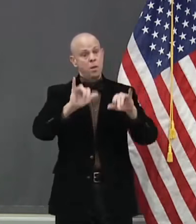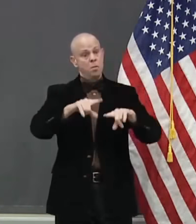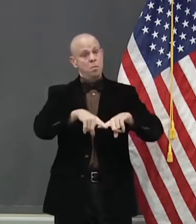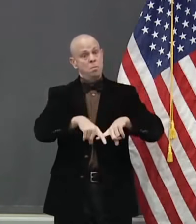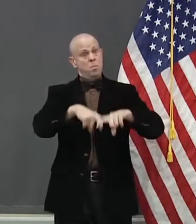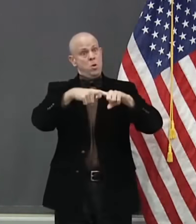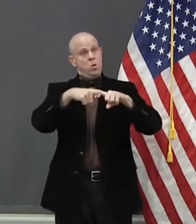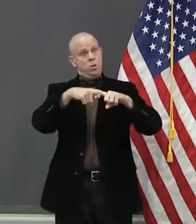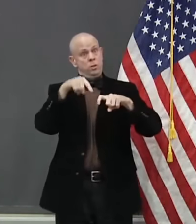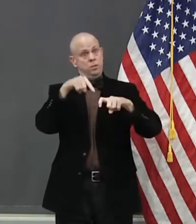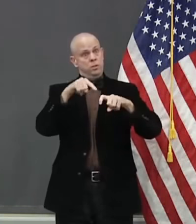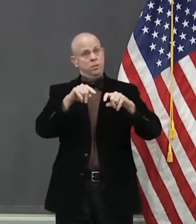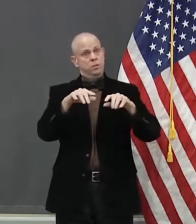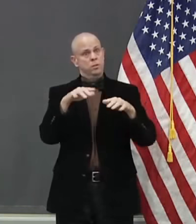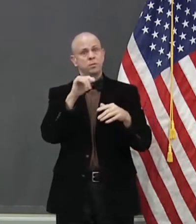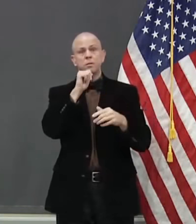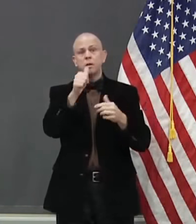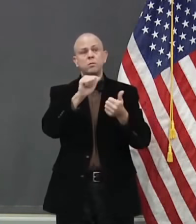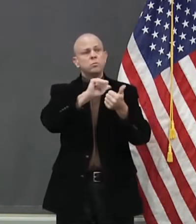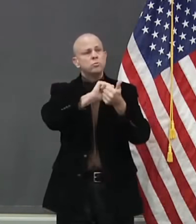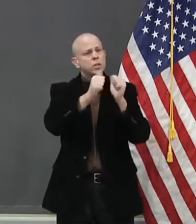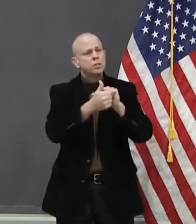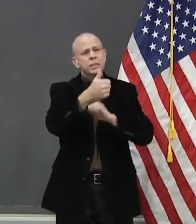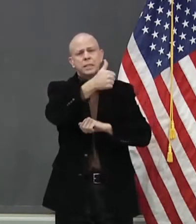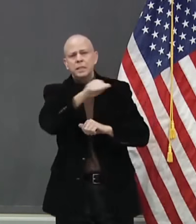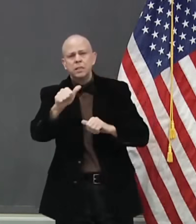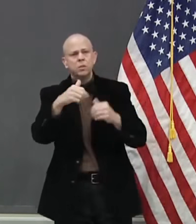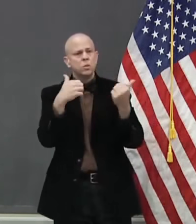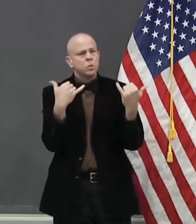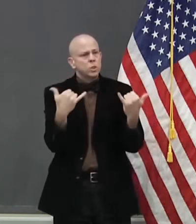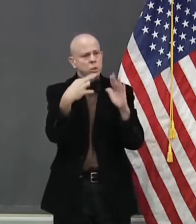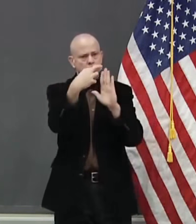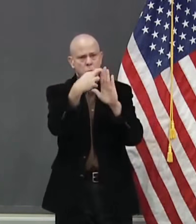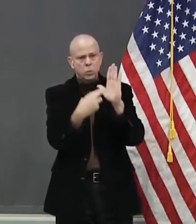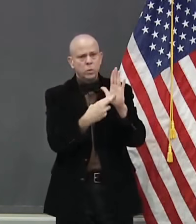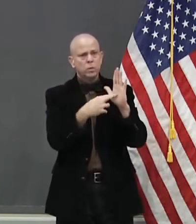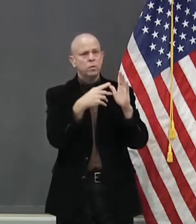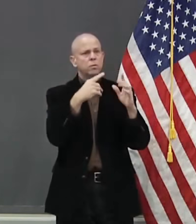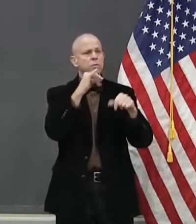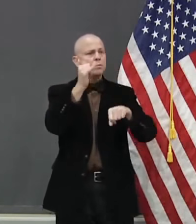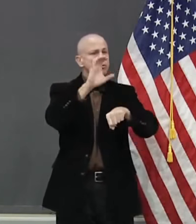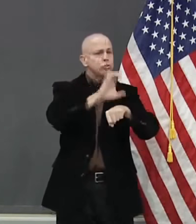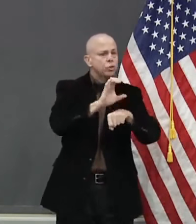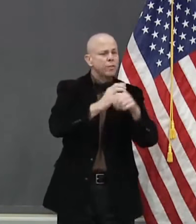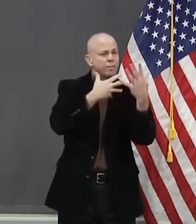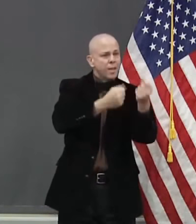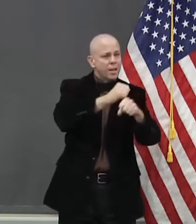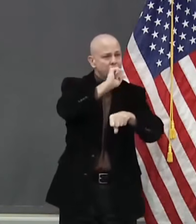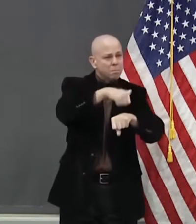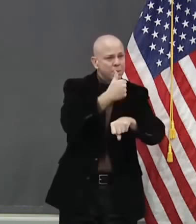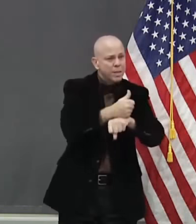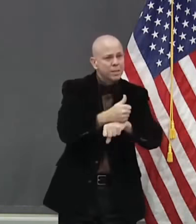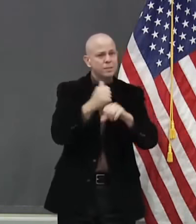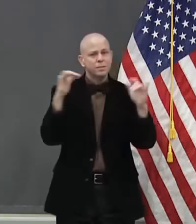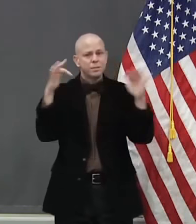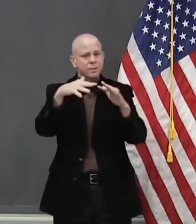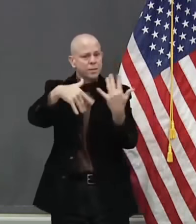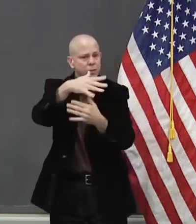not change any of the current rules for faith-based gatherings at this time.